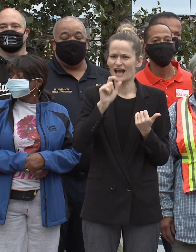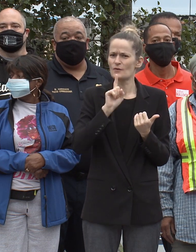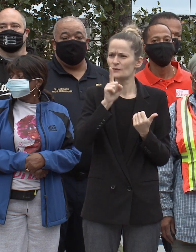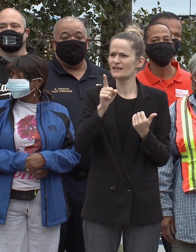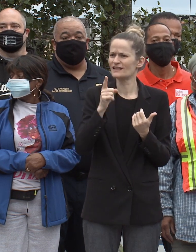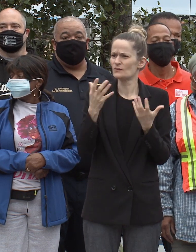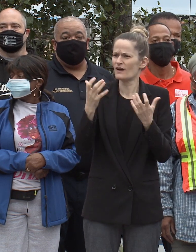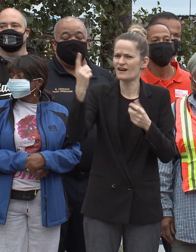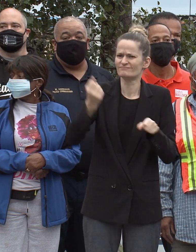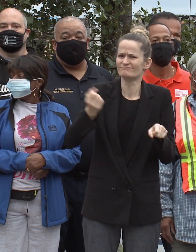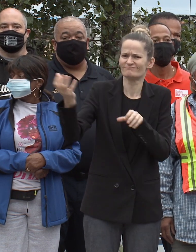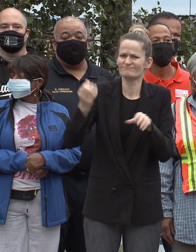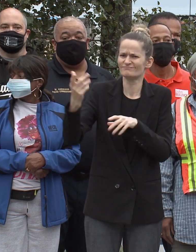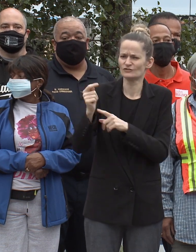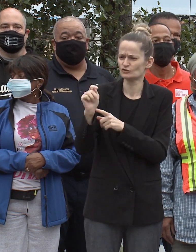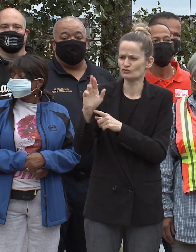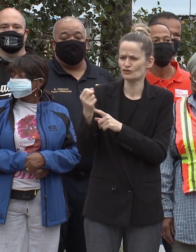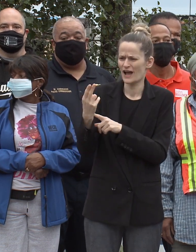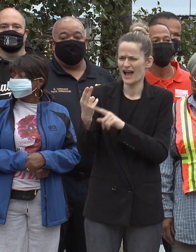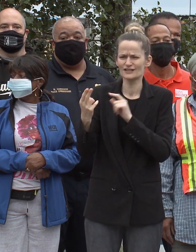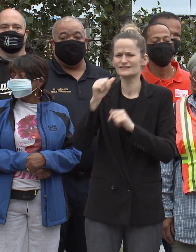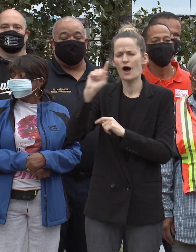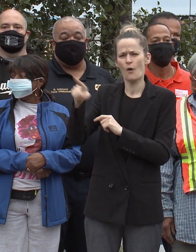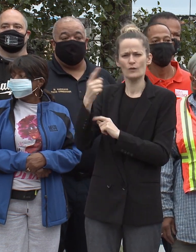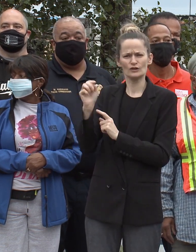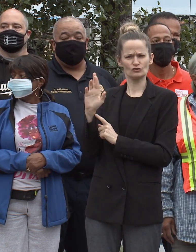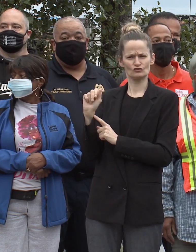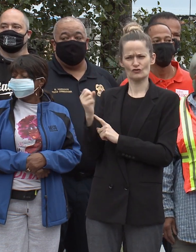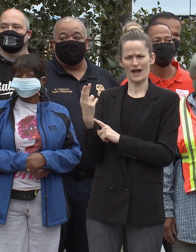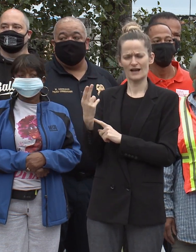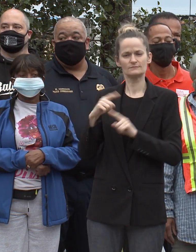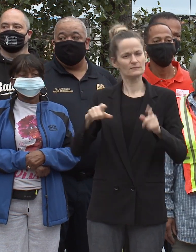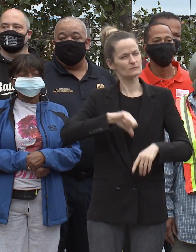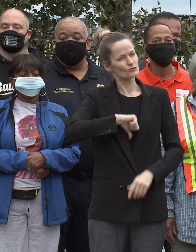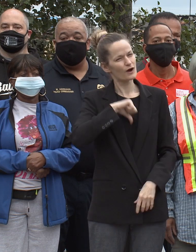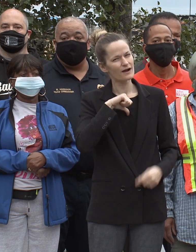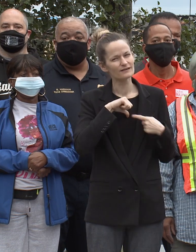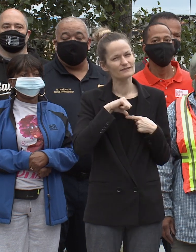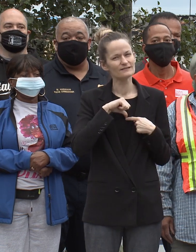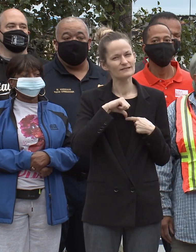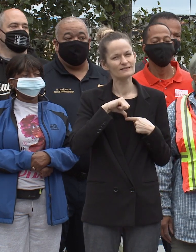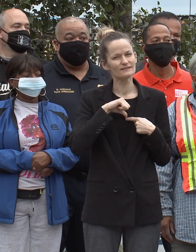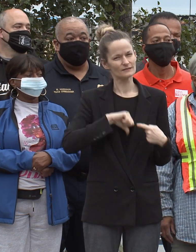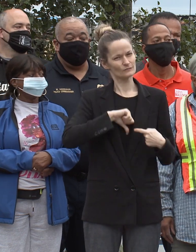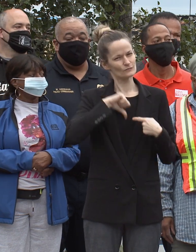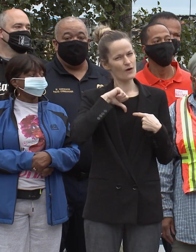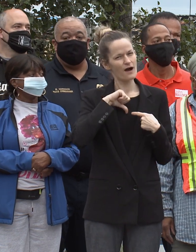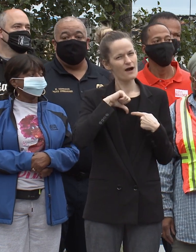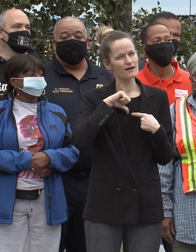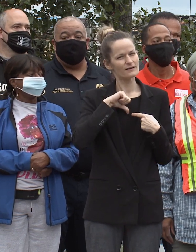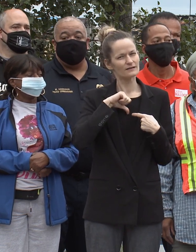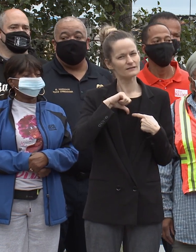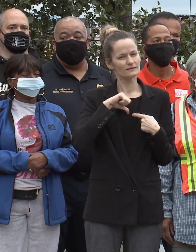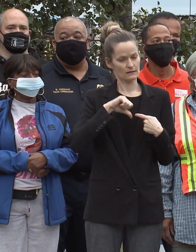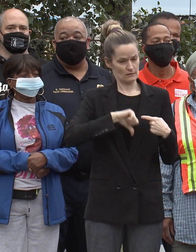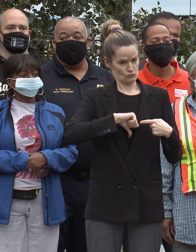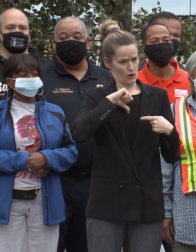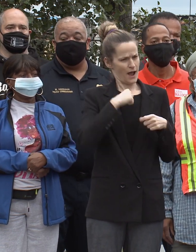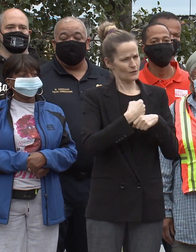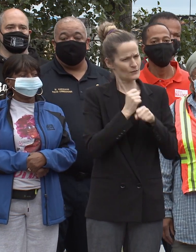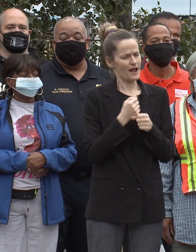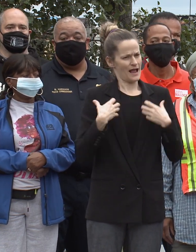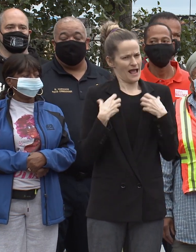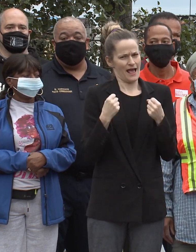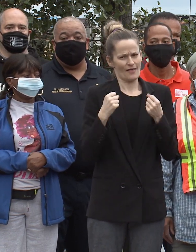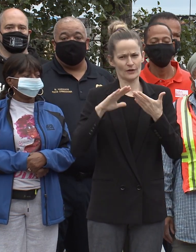or debris or couches or spider pots or any other things that we typically find, but we're also creating a healthier environment for